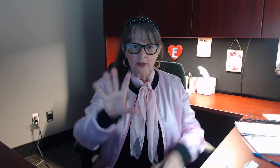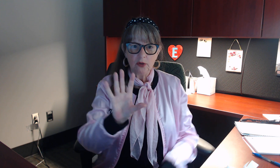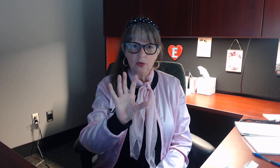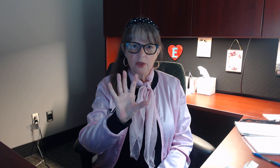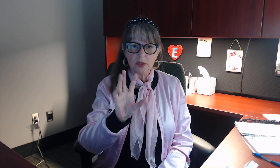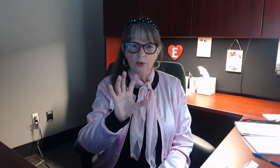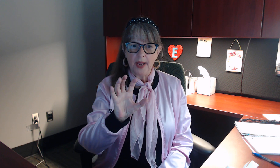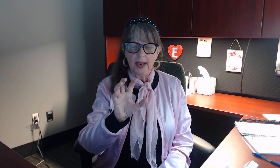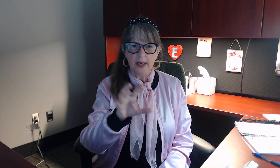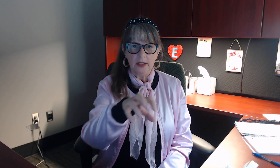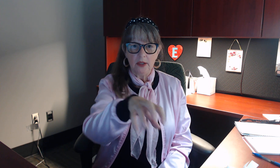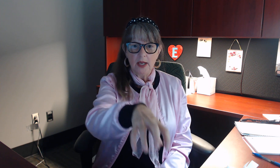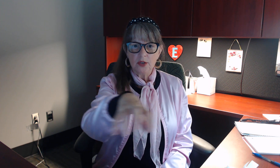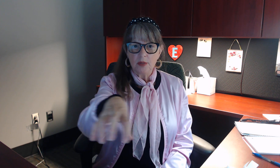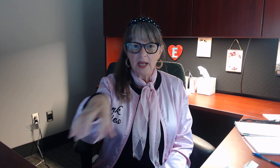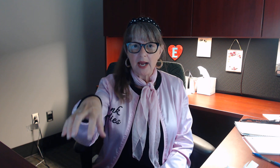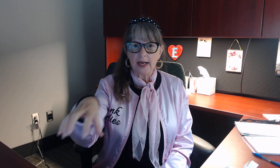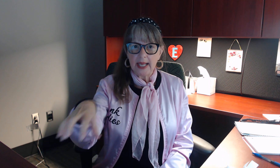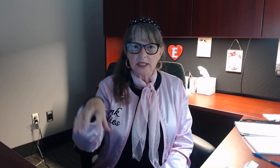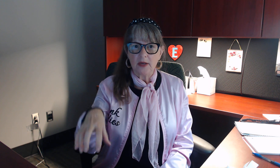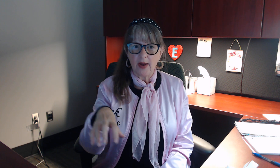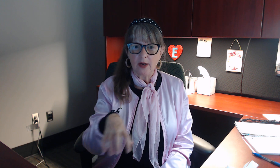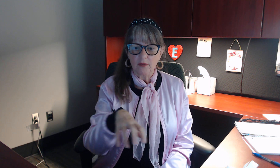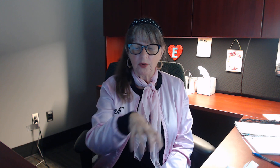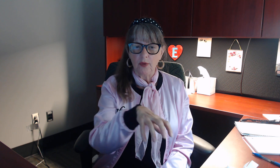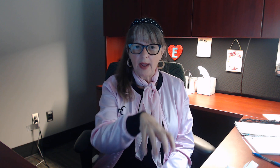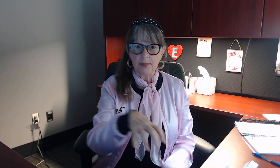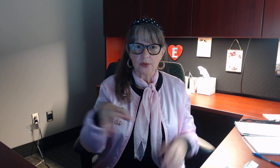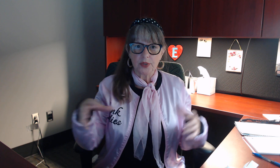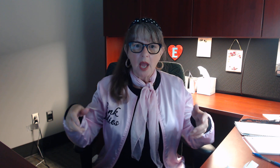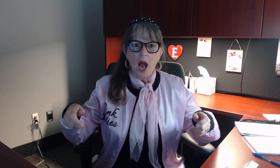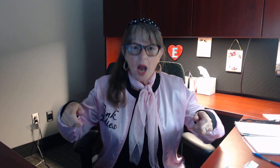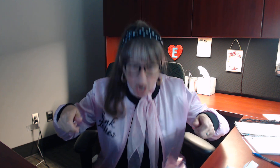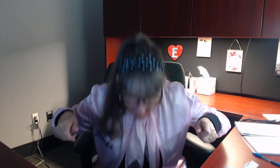use your hand to be a classifier for your apples.